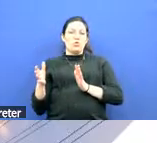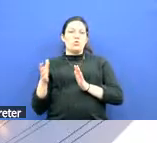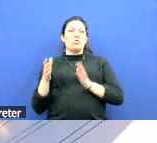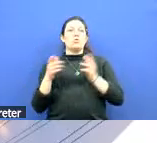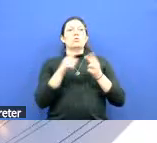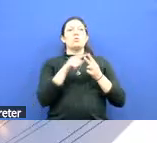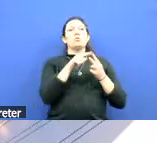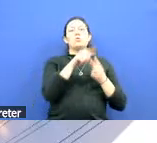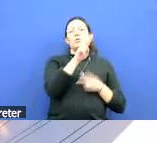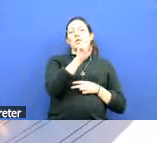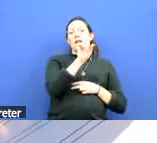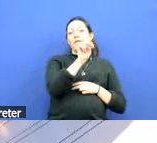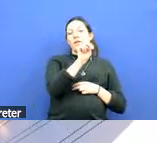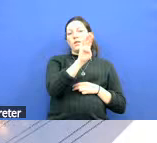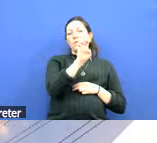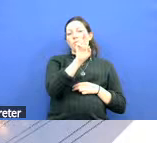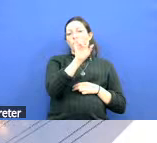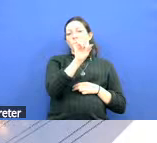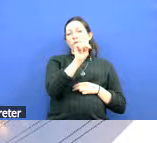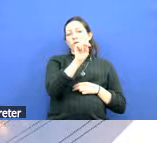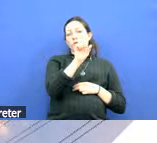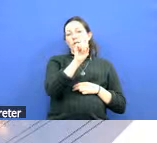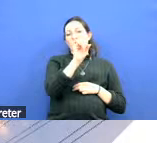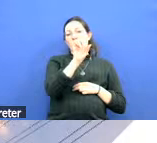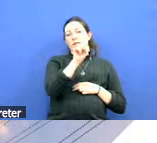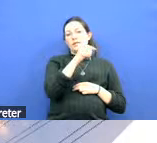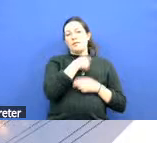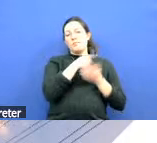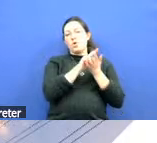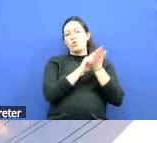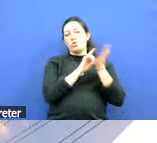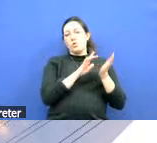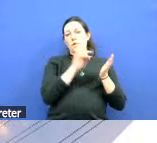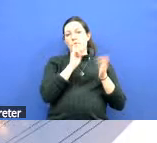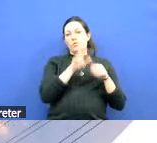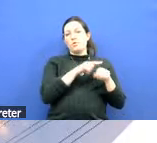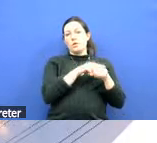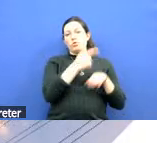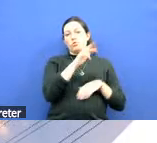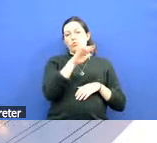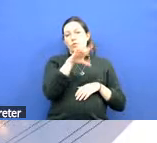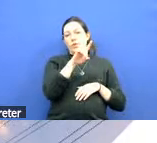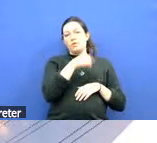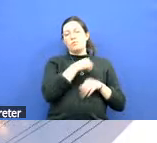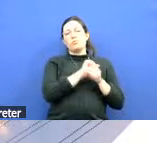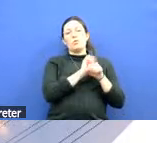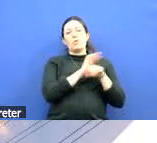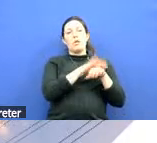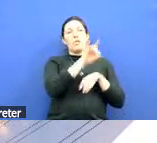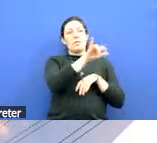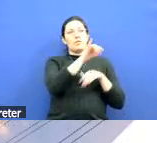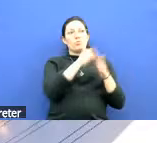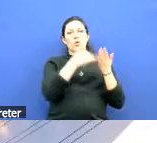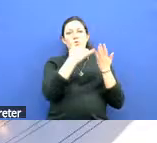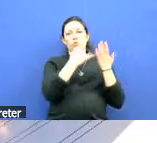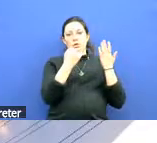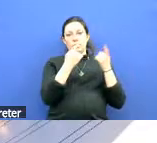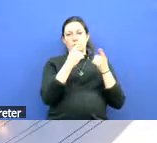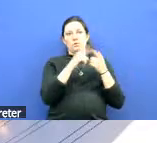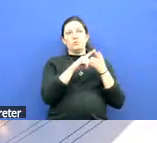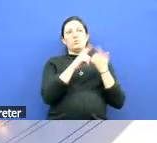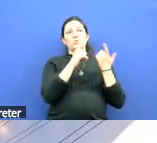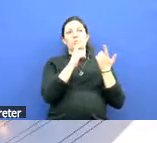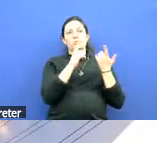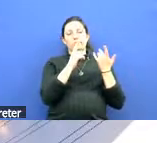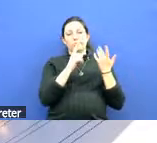And my name is Kevin Bernstein. I'm the attorney for National Grid. I've been working on the project that gave rise to the need to obtain the